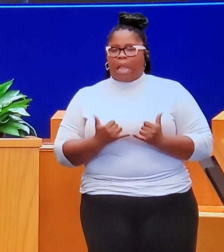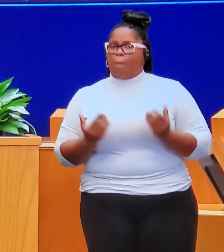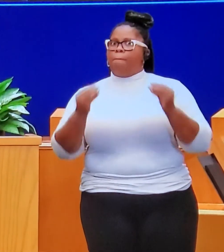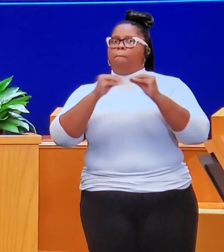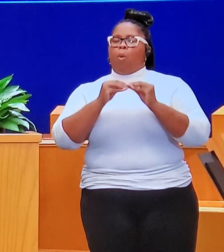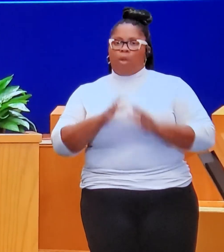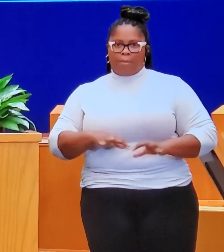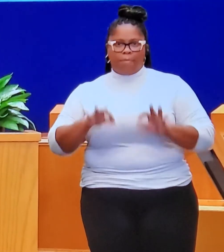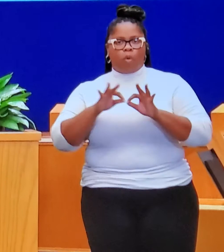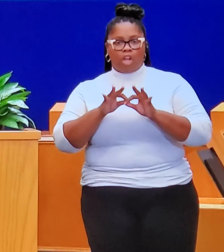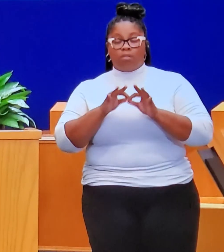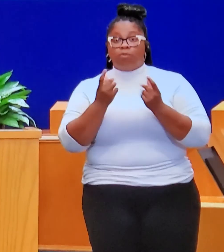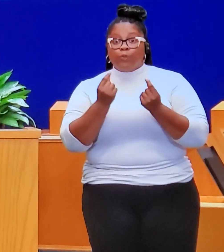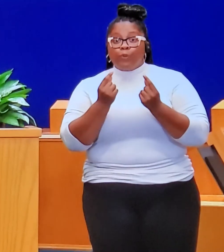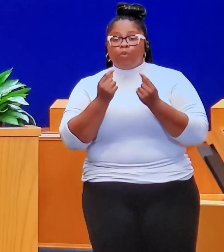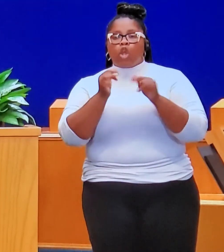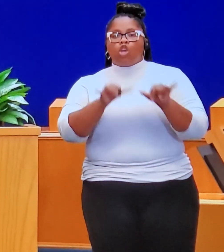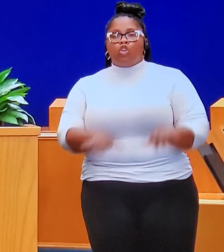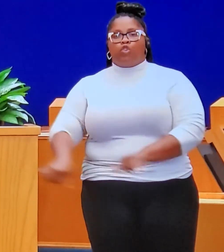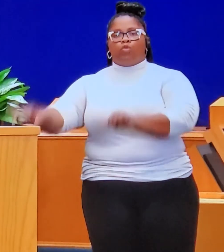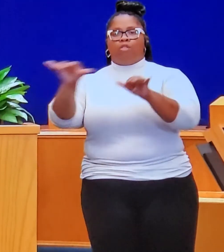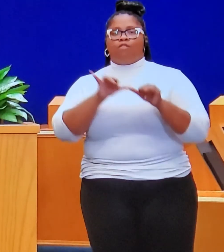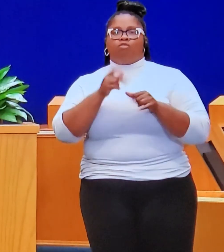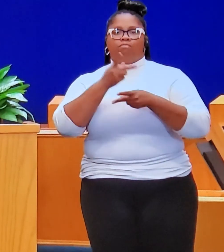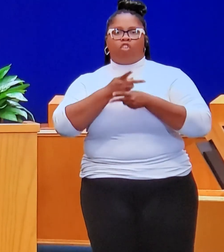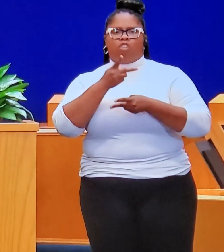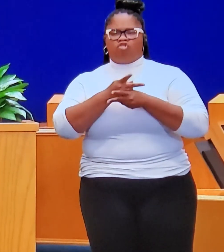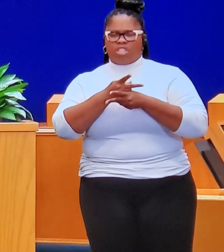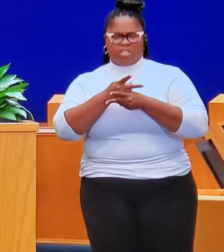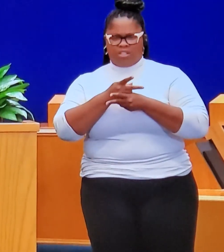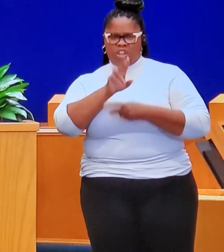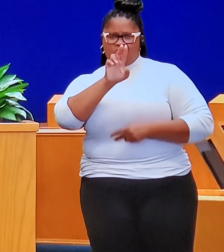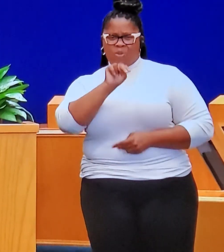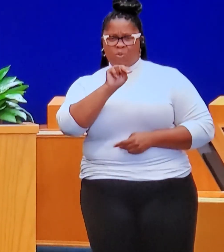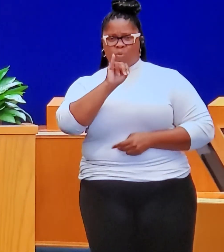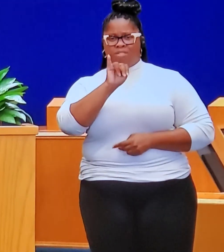taking universal precautions, because we need to assume, even